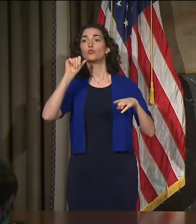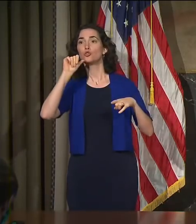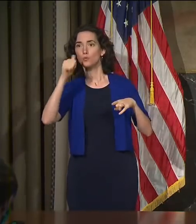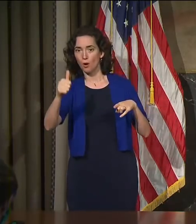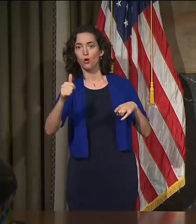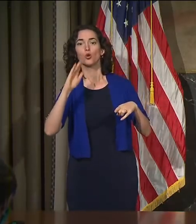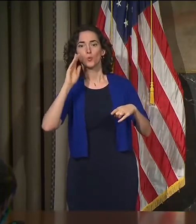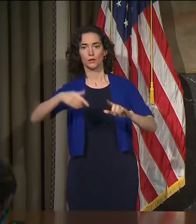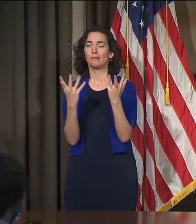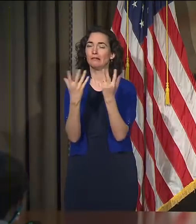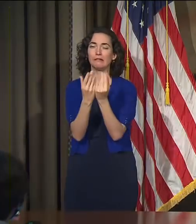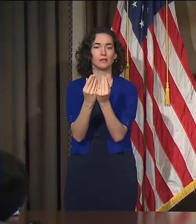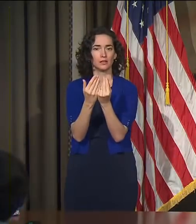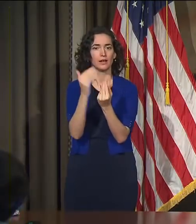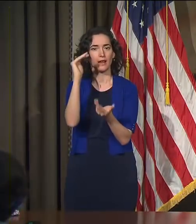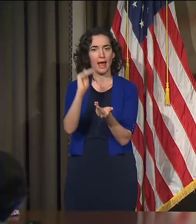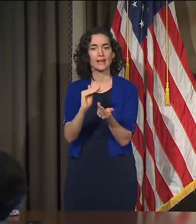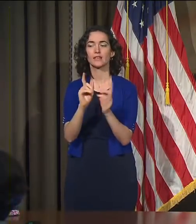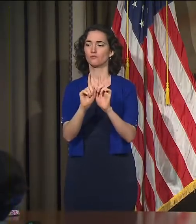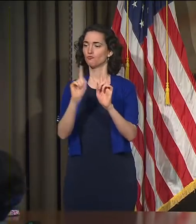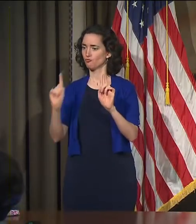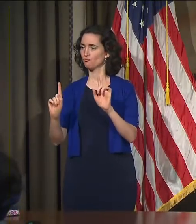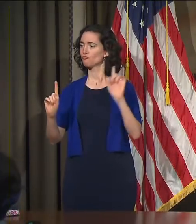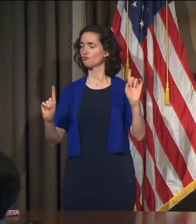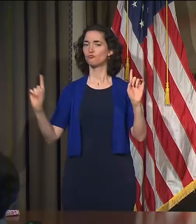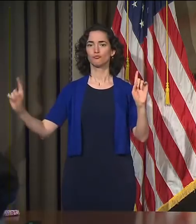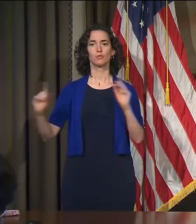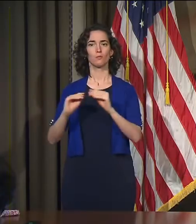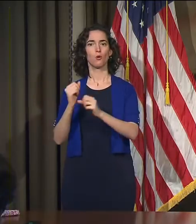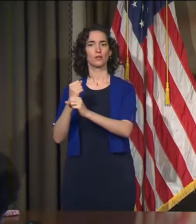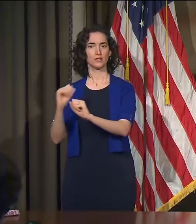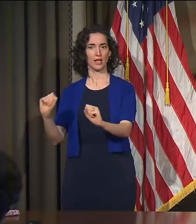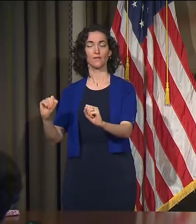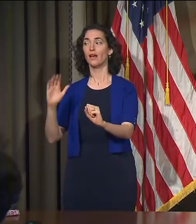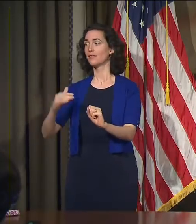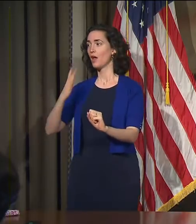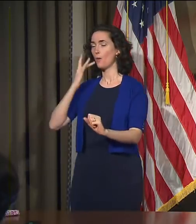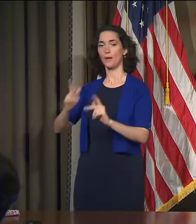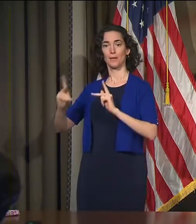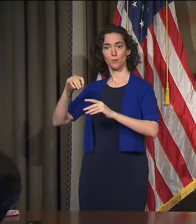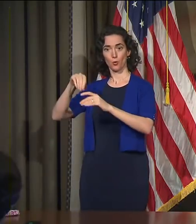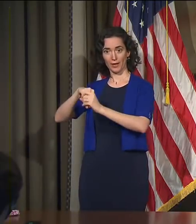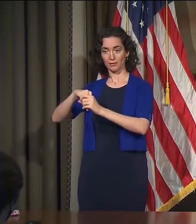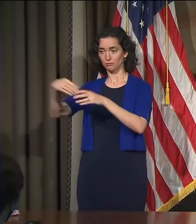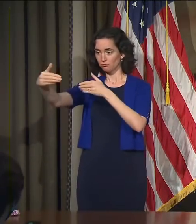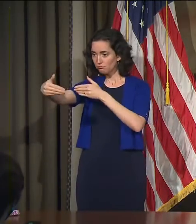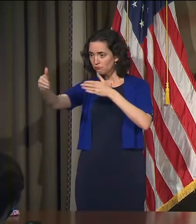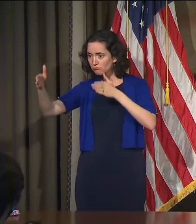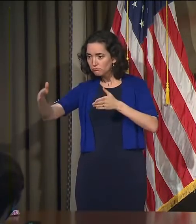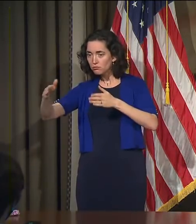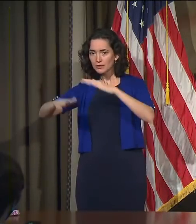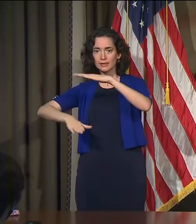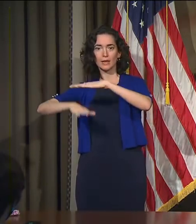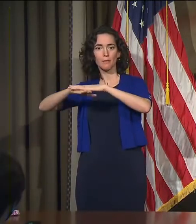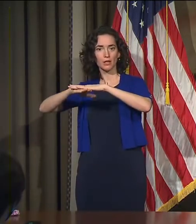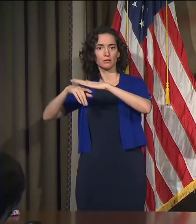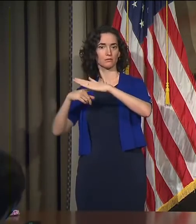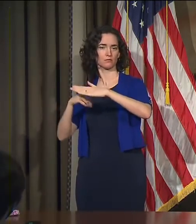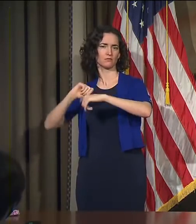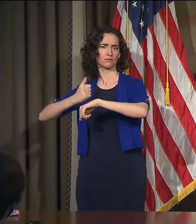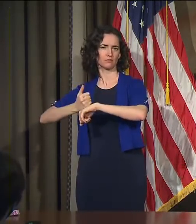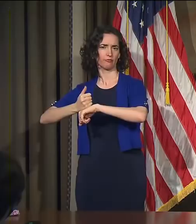keep the status quo. And that's why we reduced those occupancy limits. If you move forward to the data that